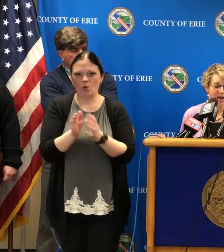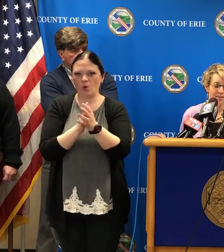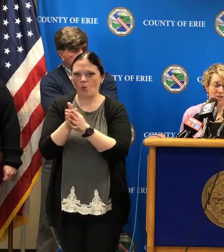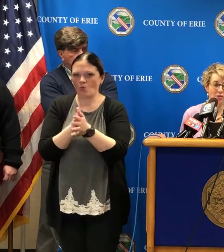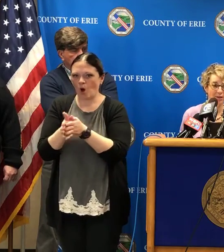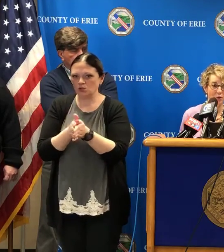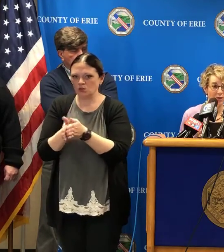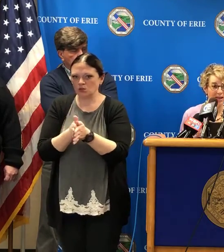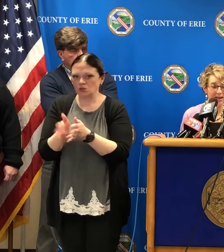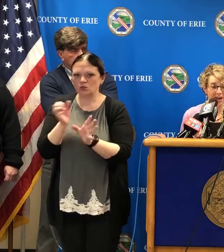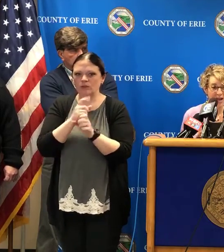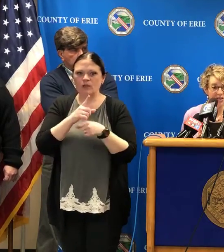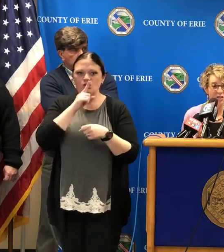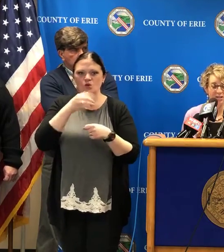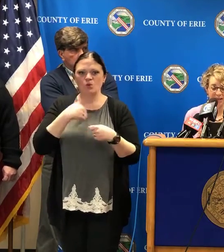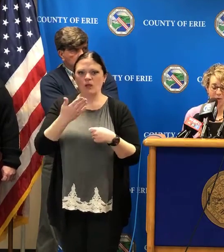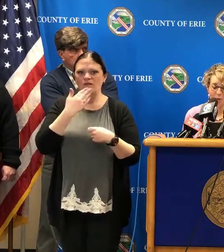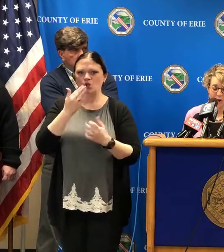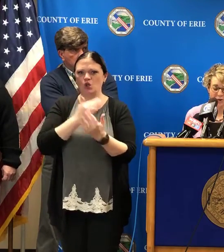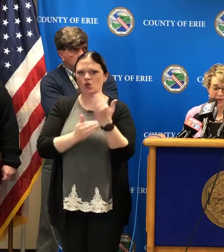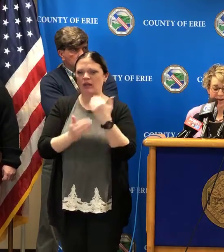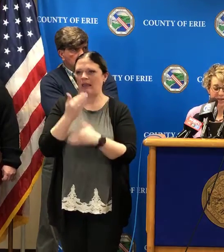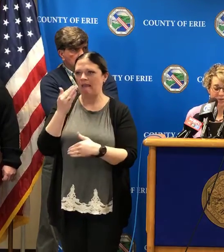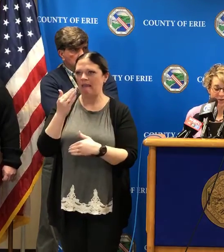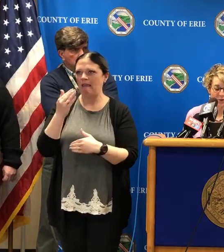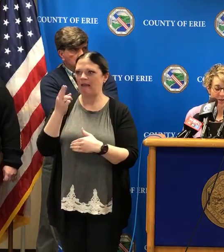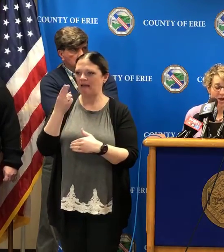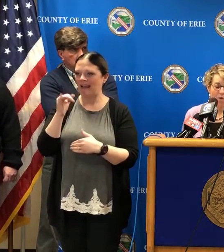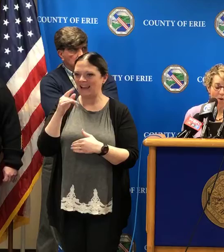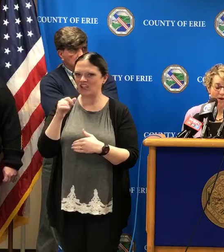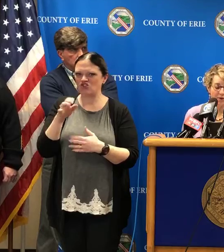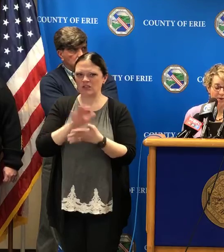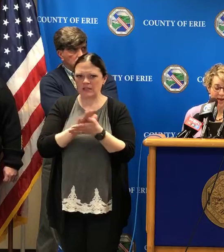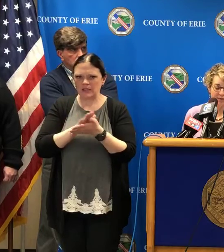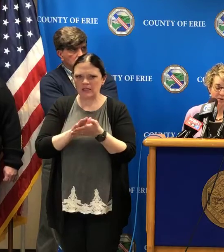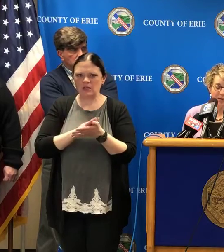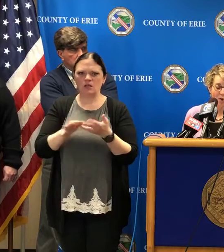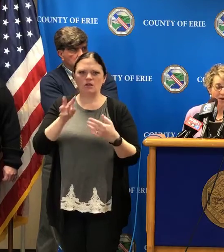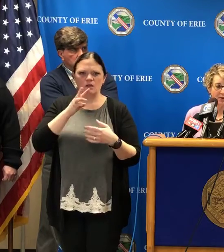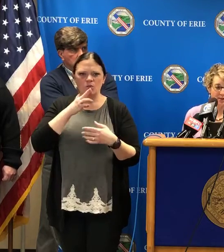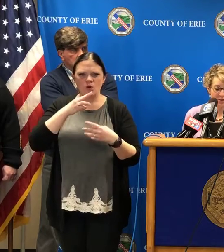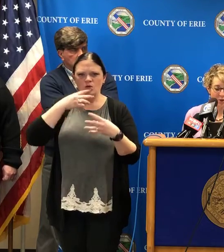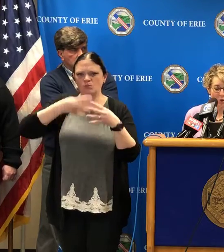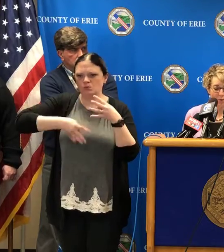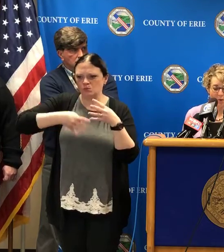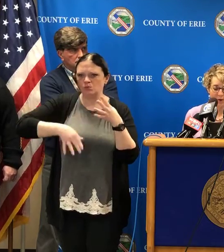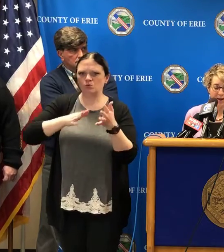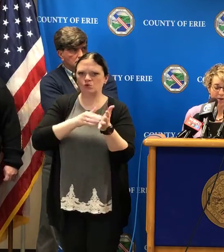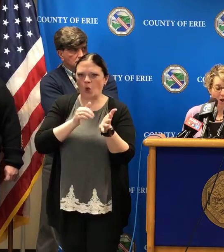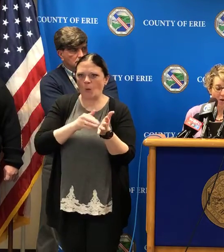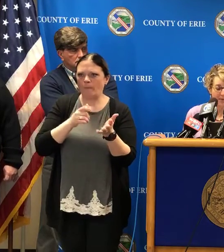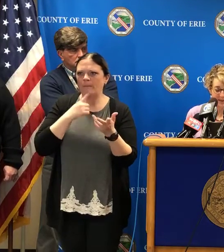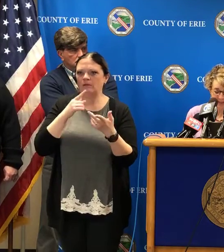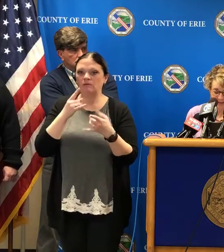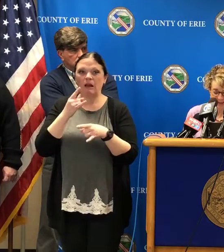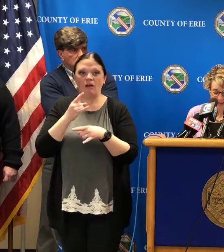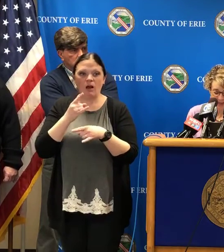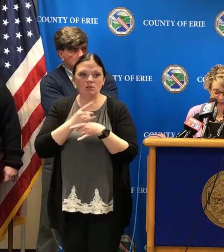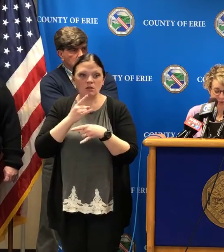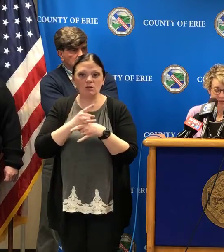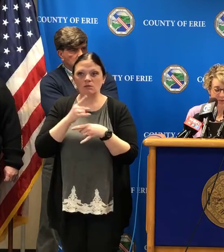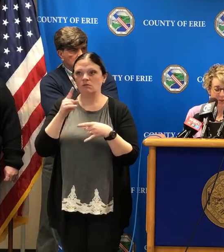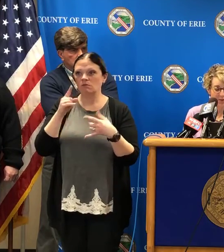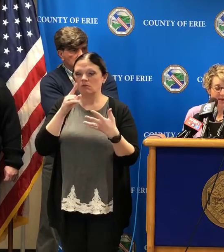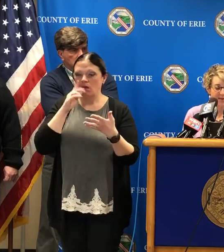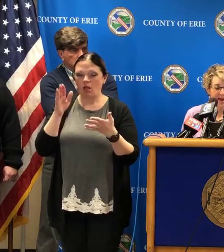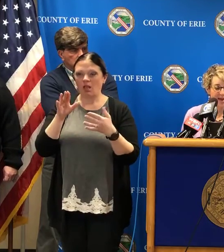hands. Make sure you have good hand hygiene. Again, wash your hands with good water and running water and soap or alcohol-based hand